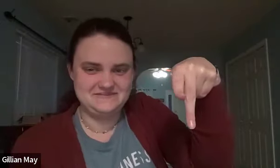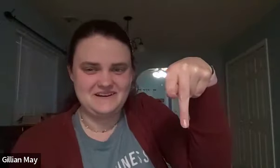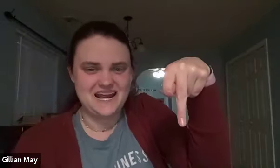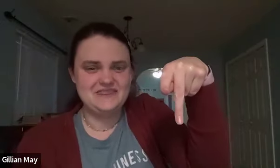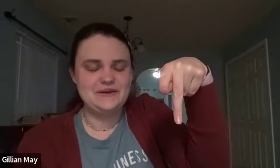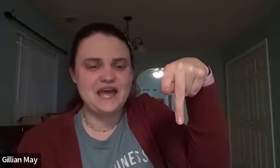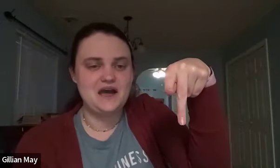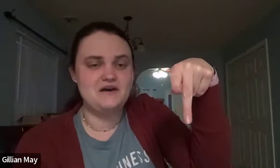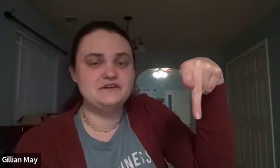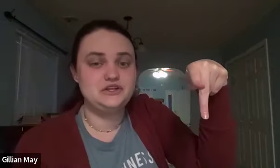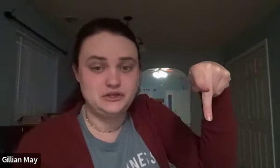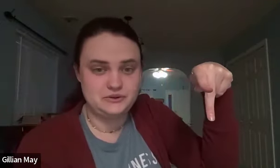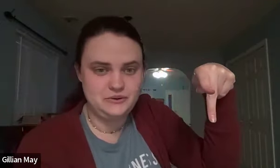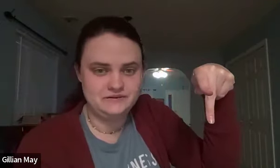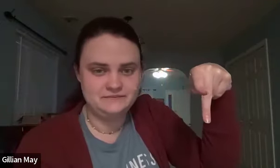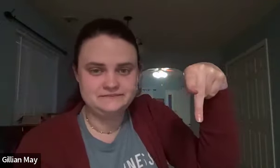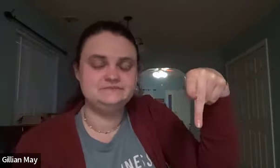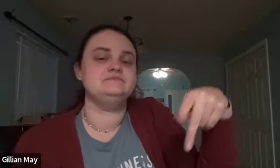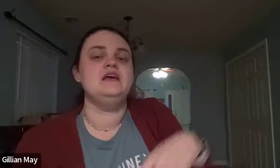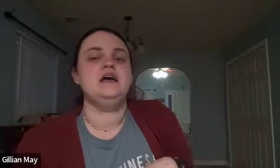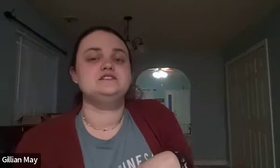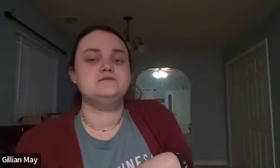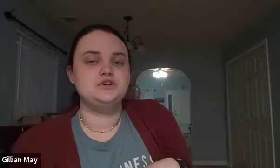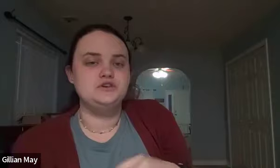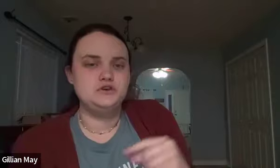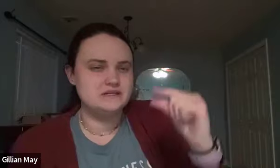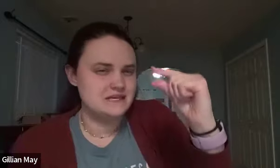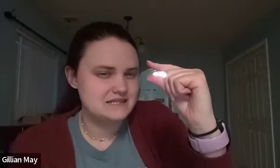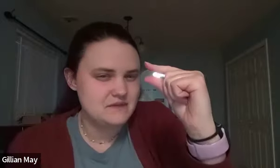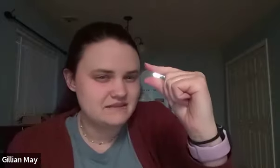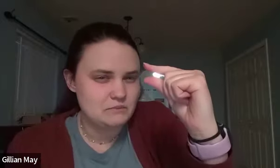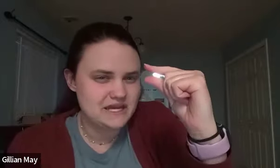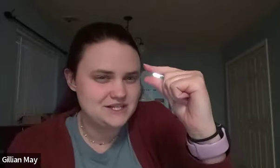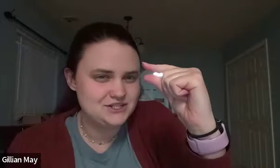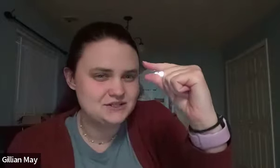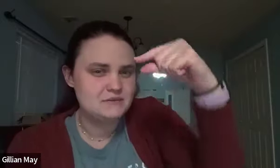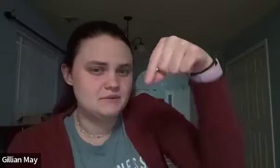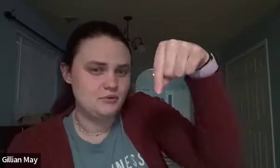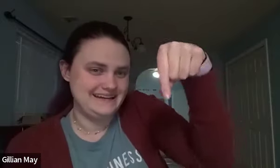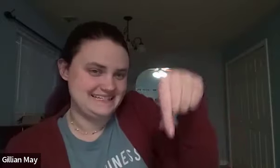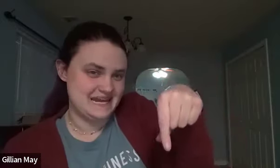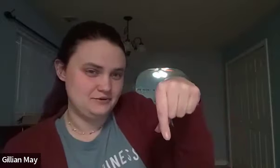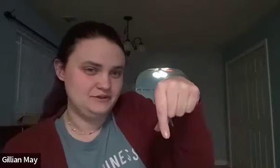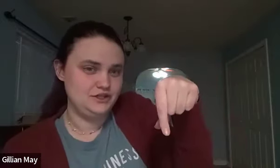All right, then we have Q. And so for Q, it's that same like little pinch, but pointing down,